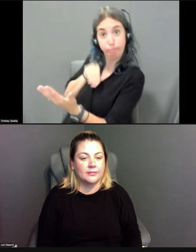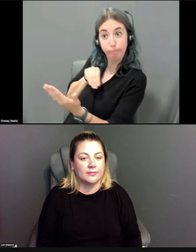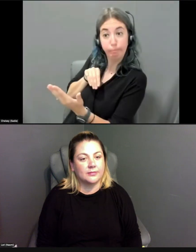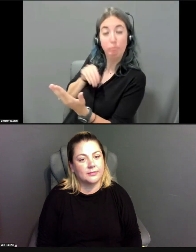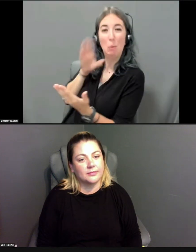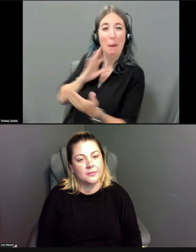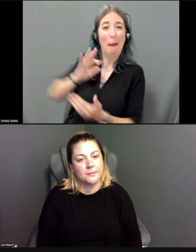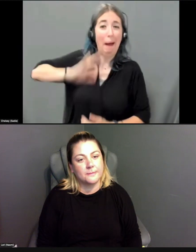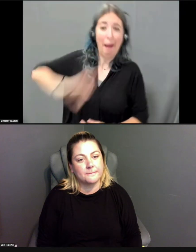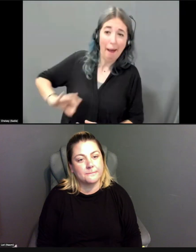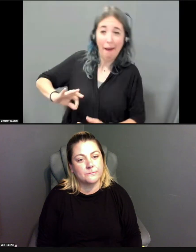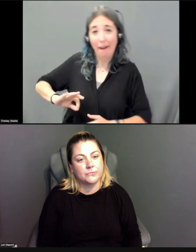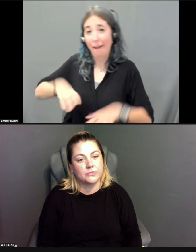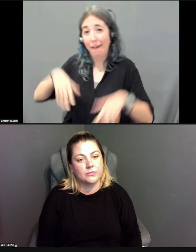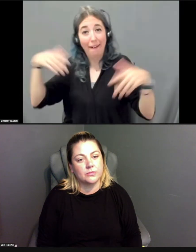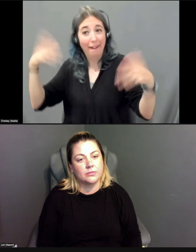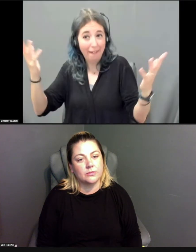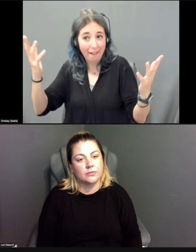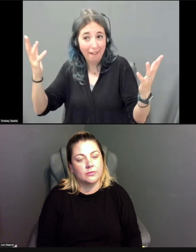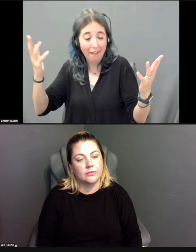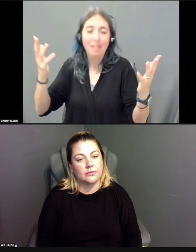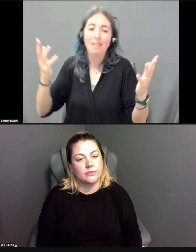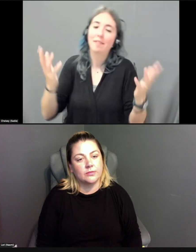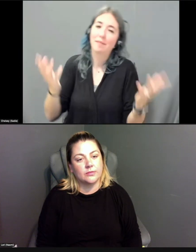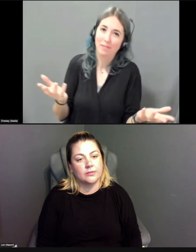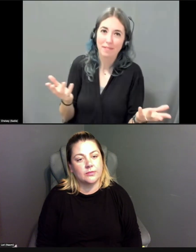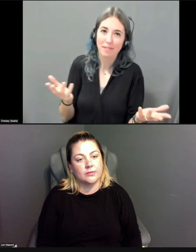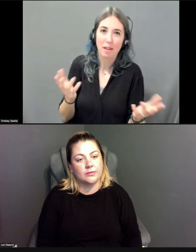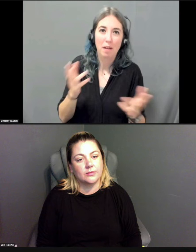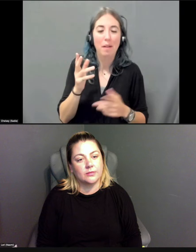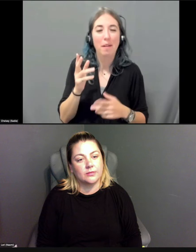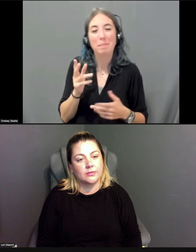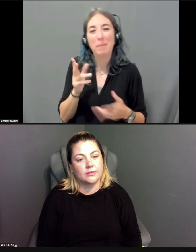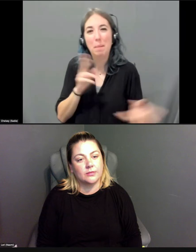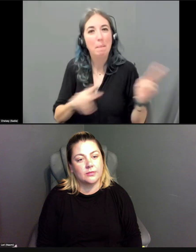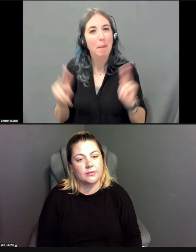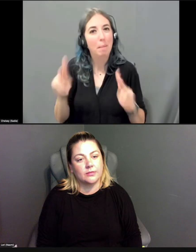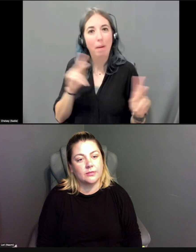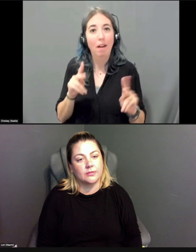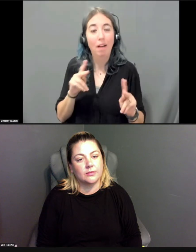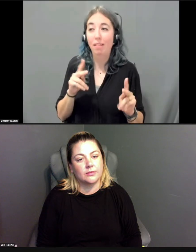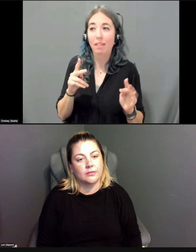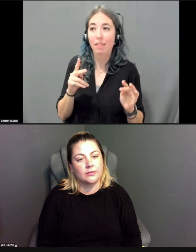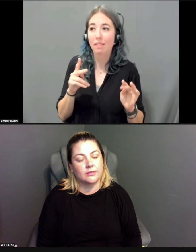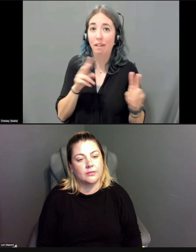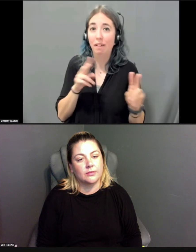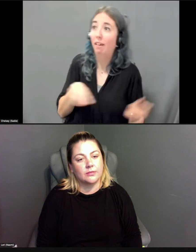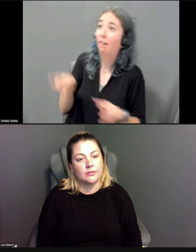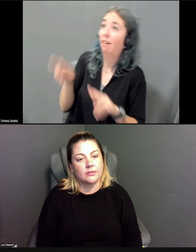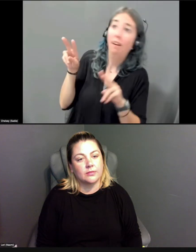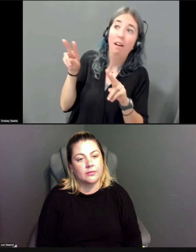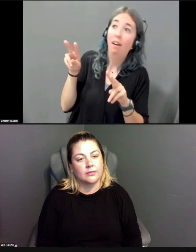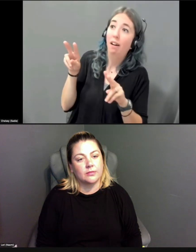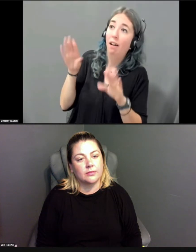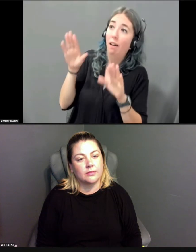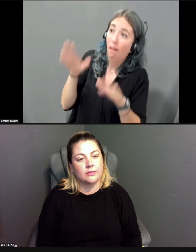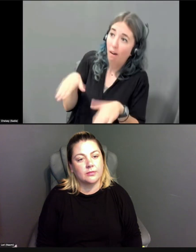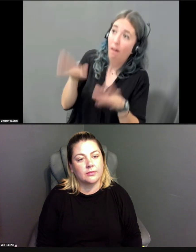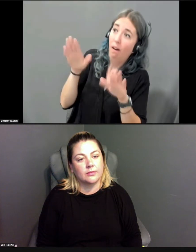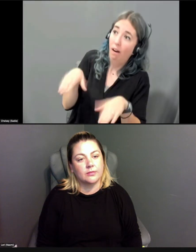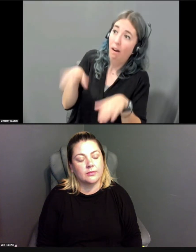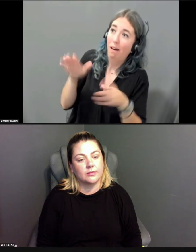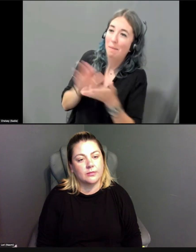this money and sell all these programs and stuff. And it turns almost into this elitism as well. And